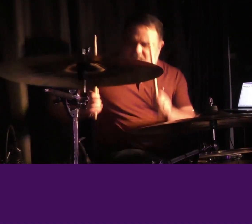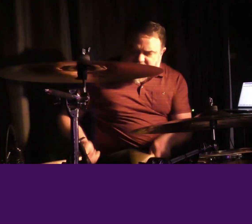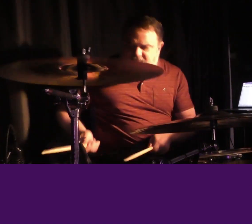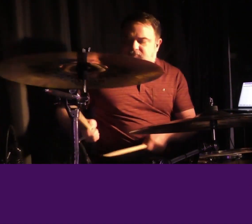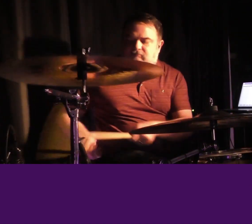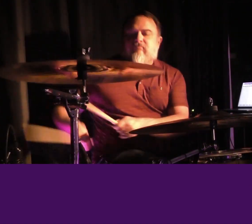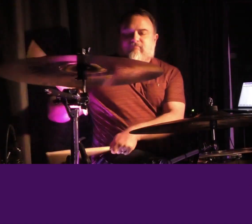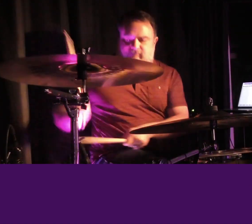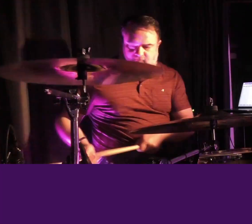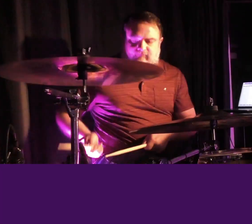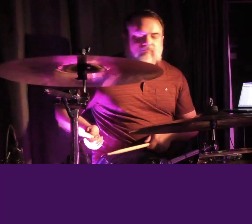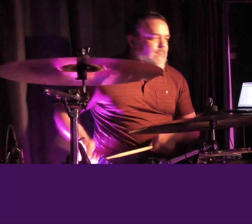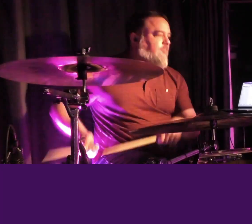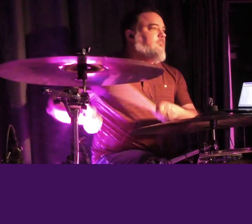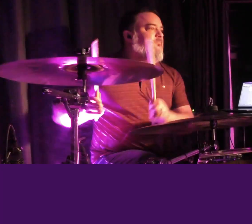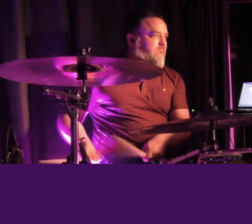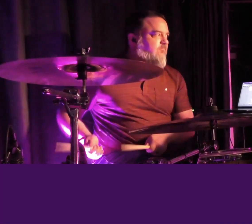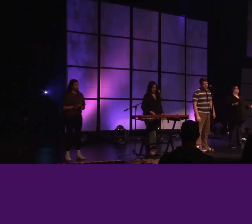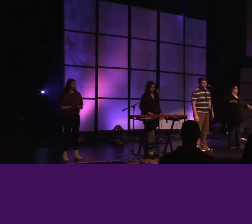were.